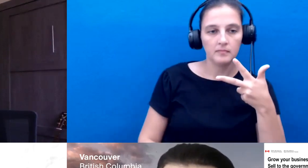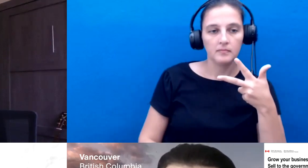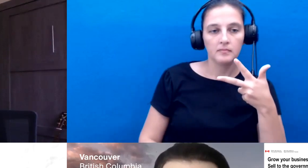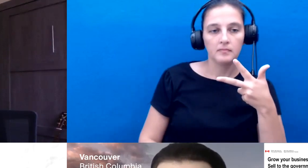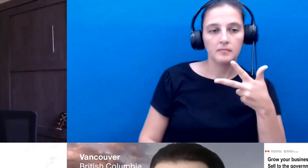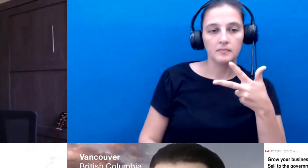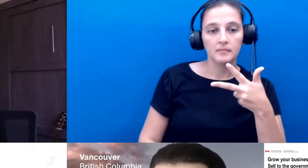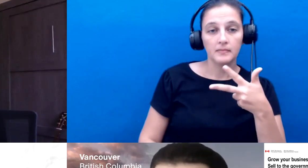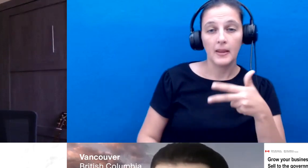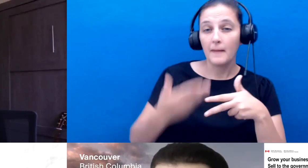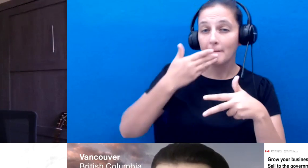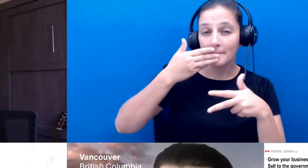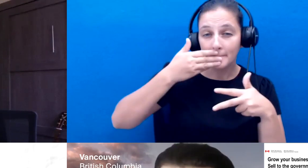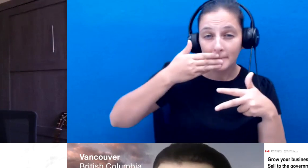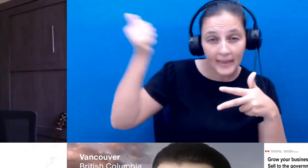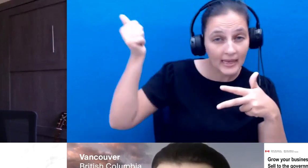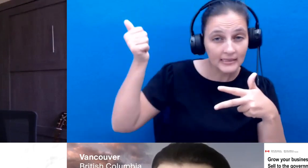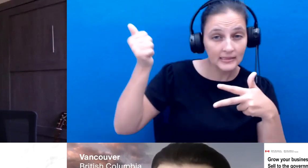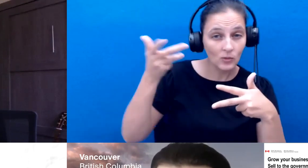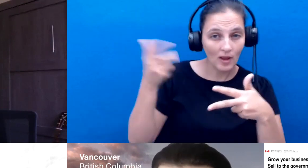The best resource is